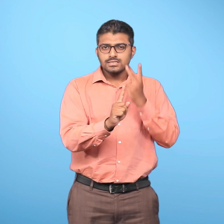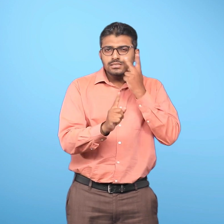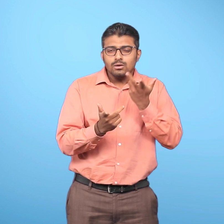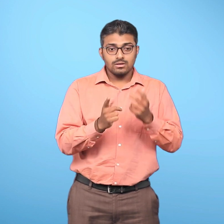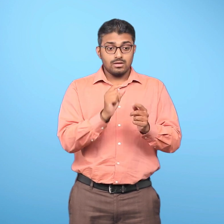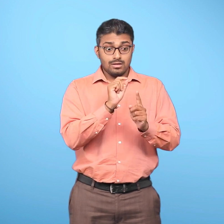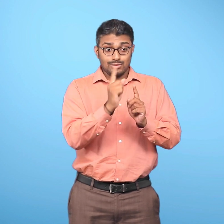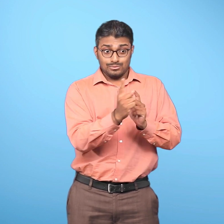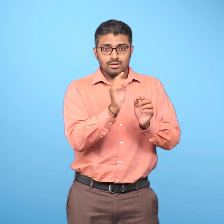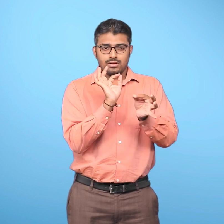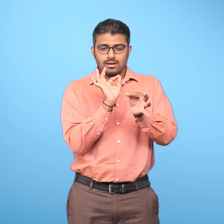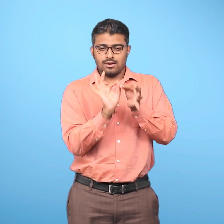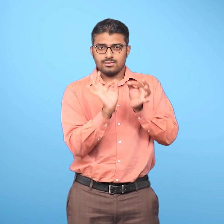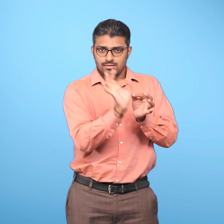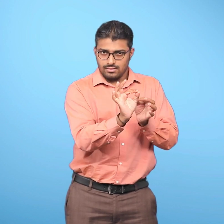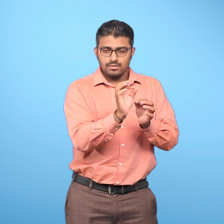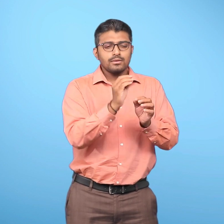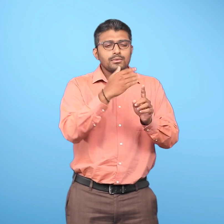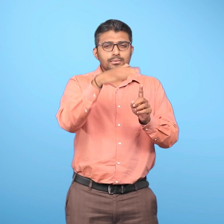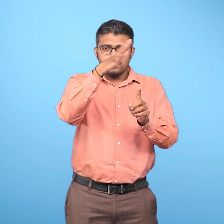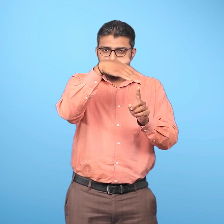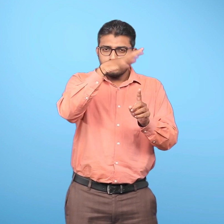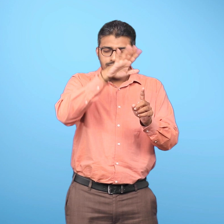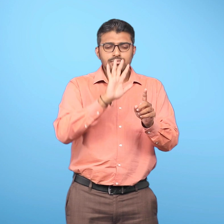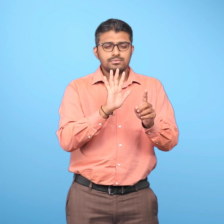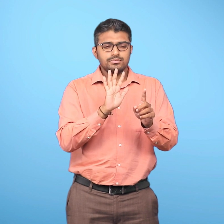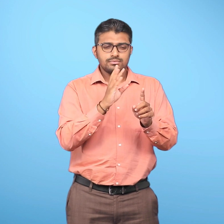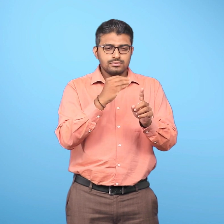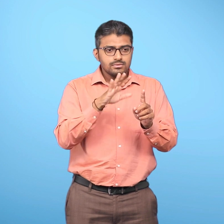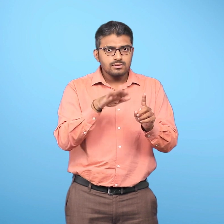What are the changes that occur in the incense stick?